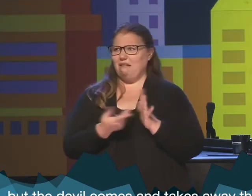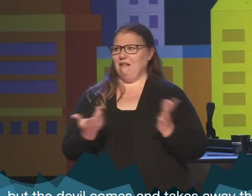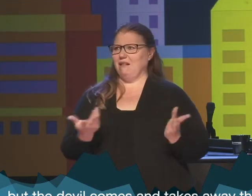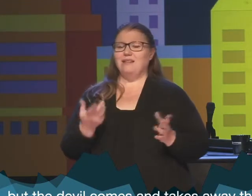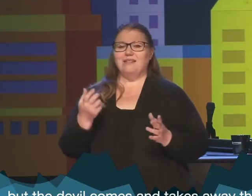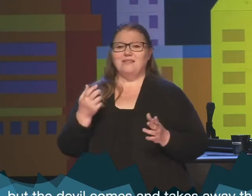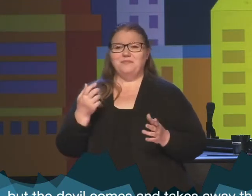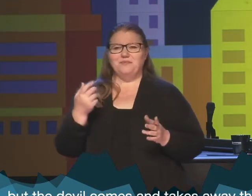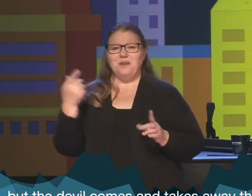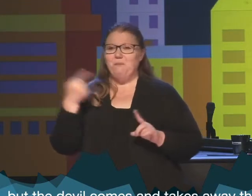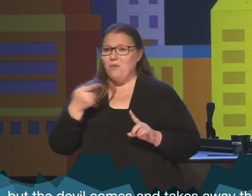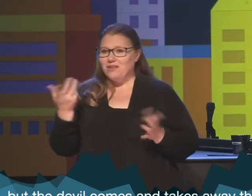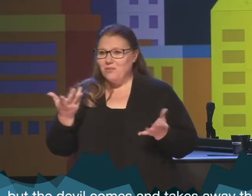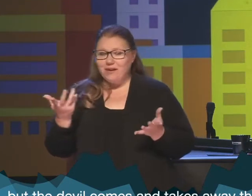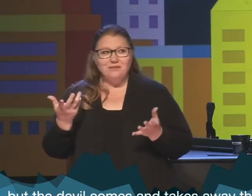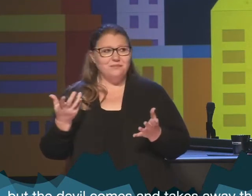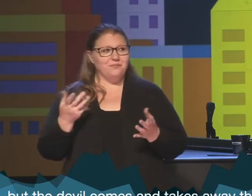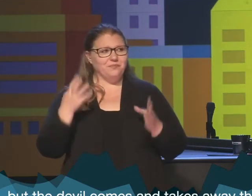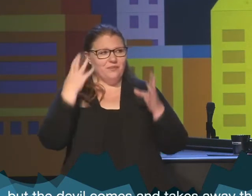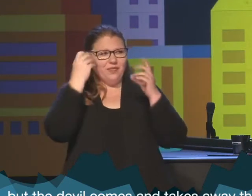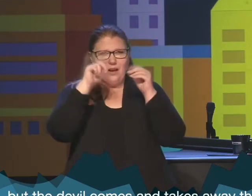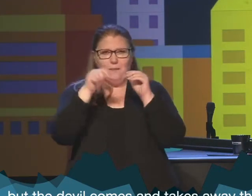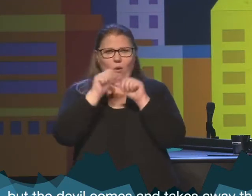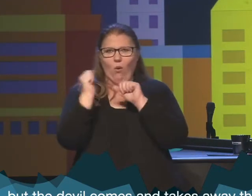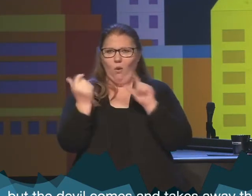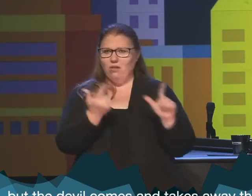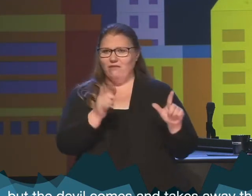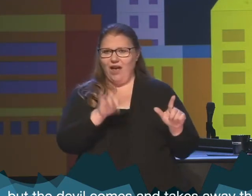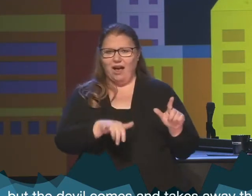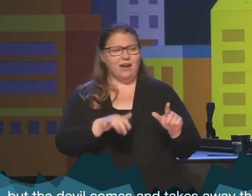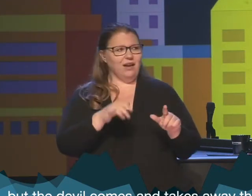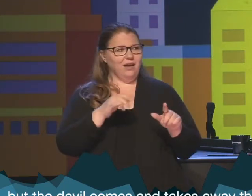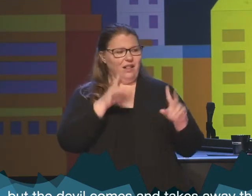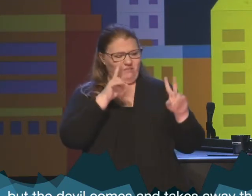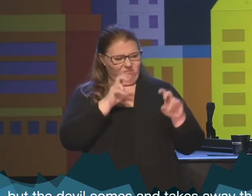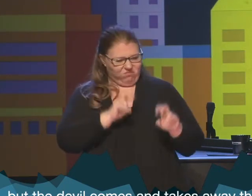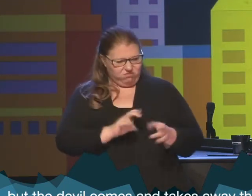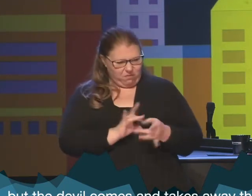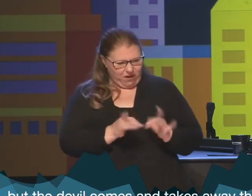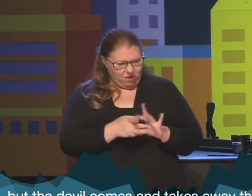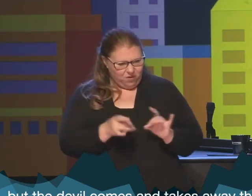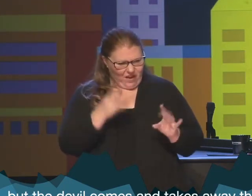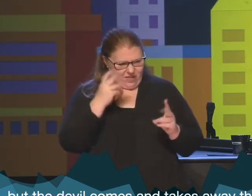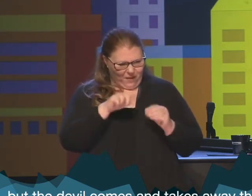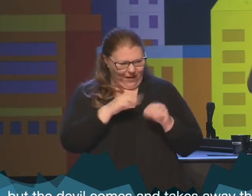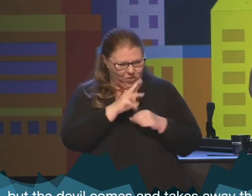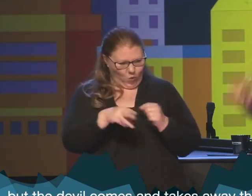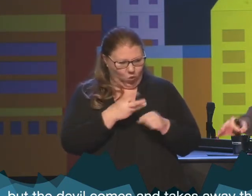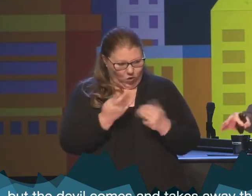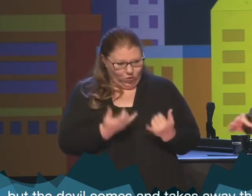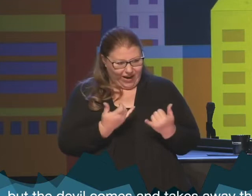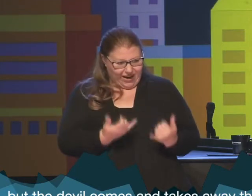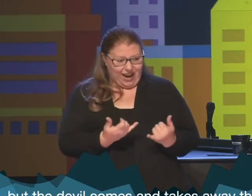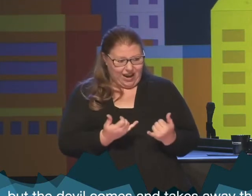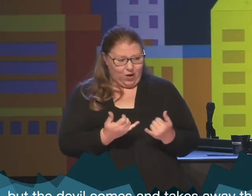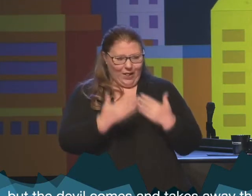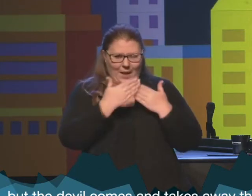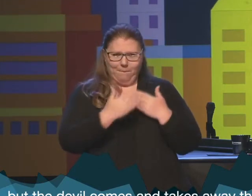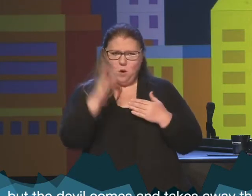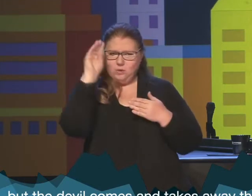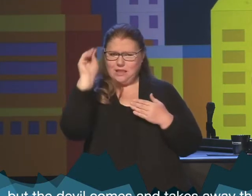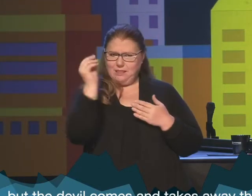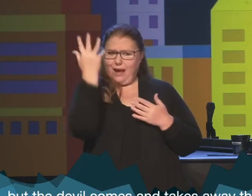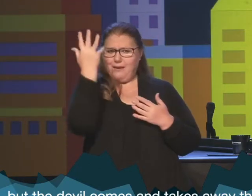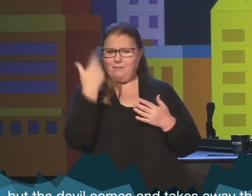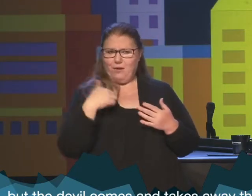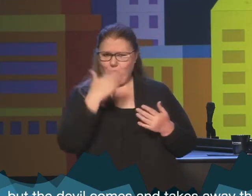thing. When I think about all of this, when I look at this parable and I think about the world that we live in, post-enlightenment, where